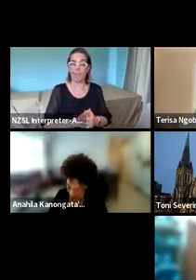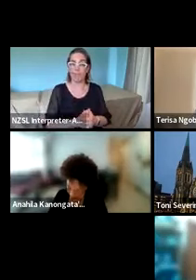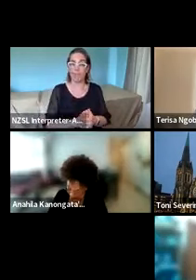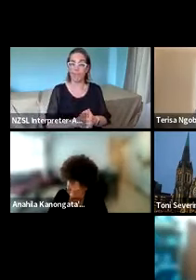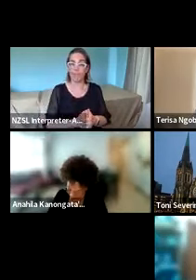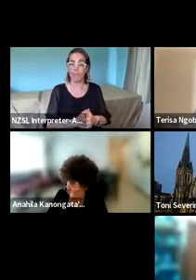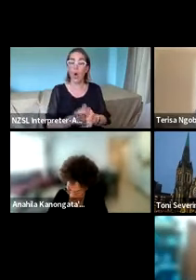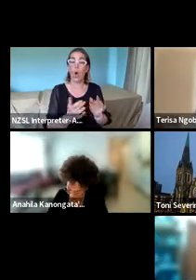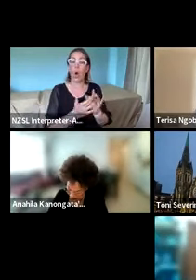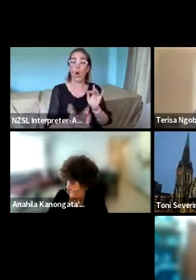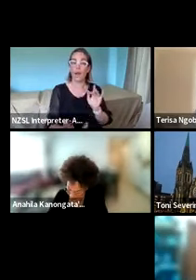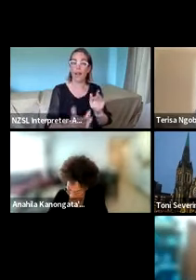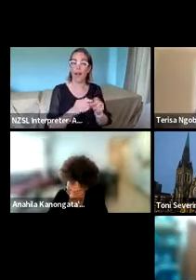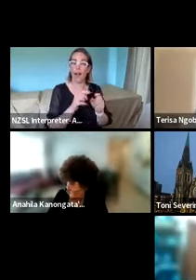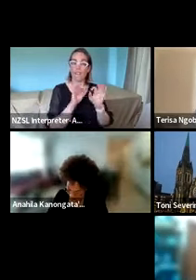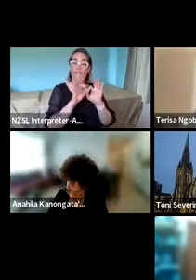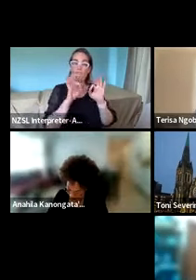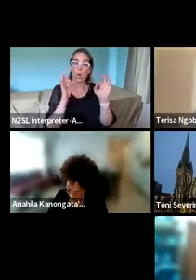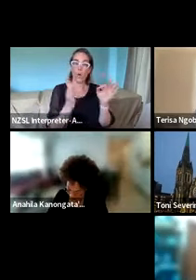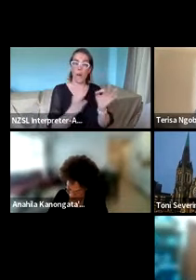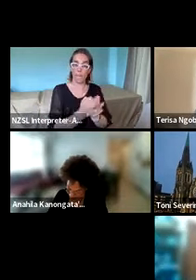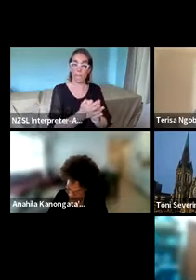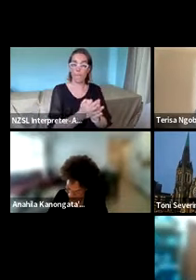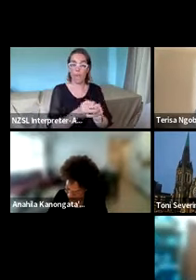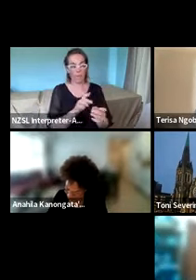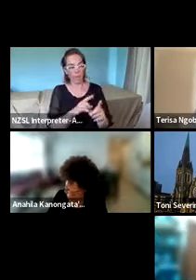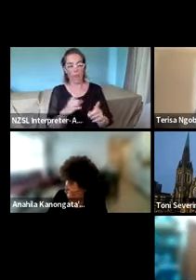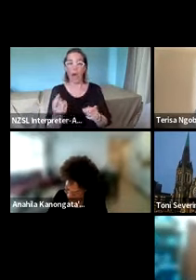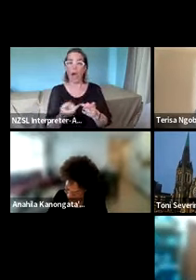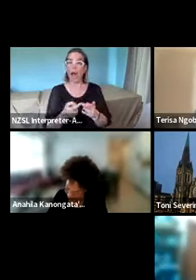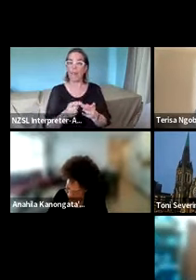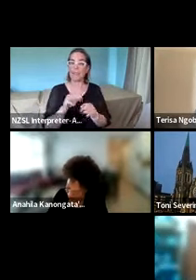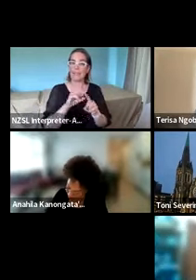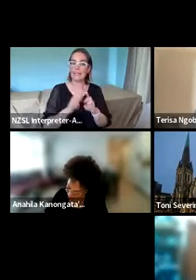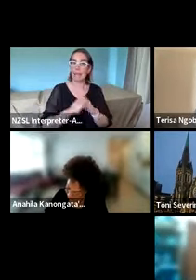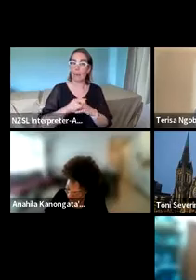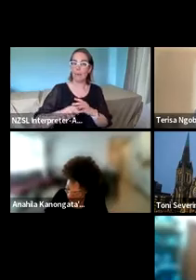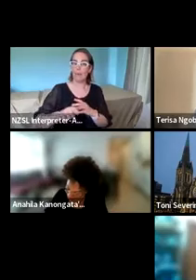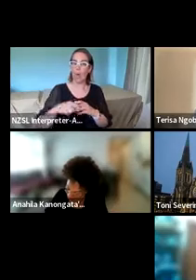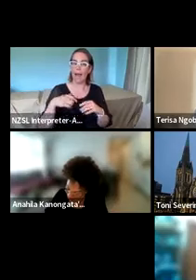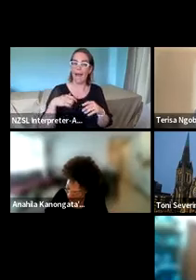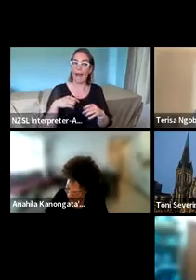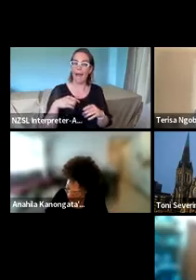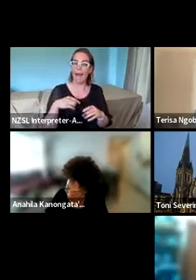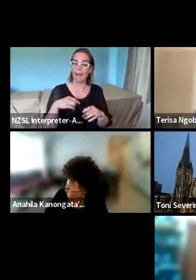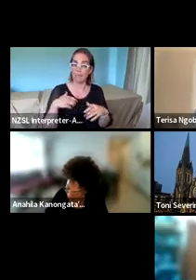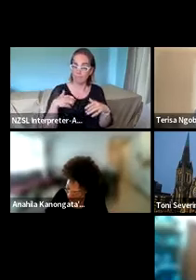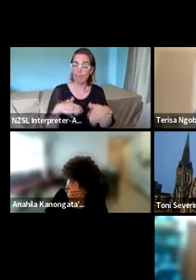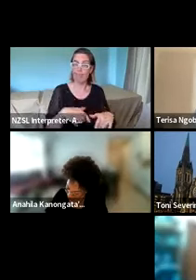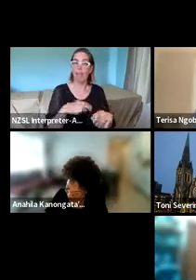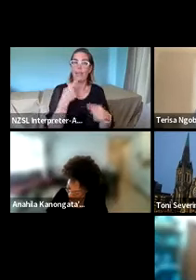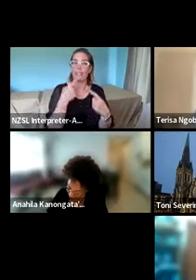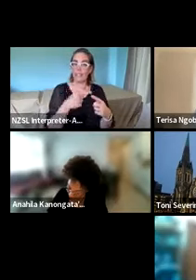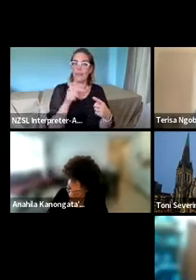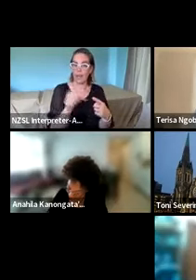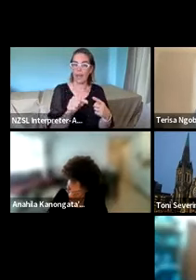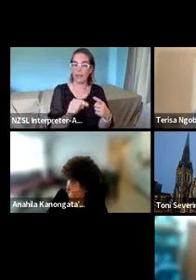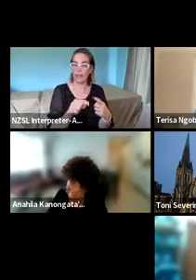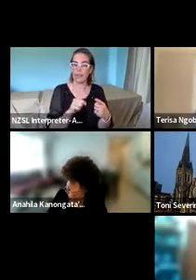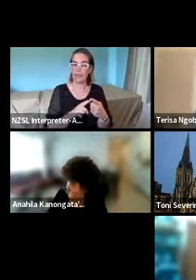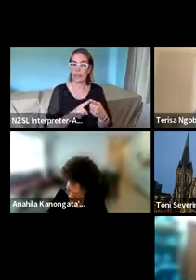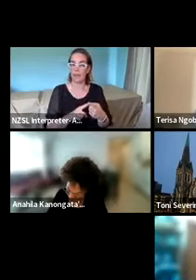I attended alongside other disabled people's activists last week made that very point around